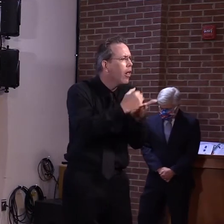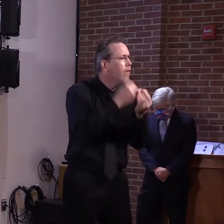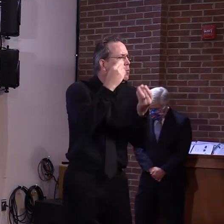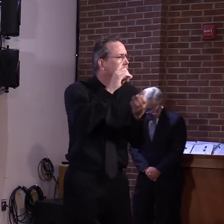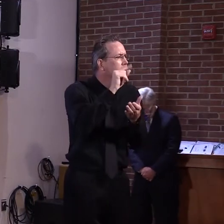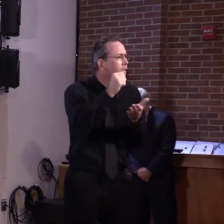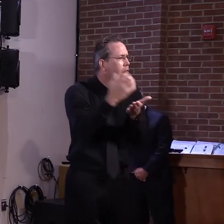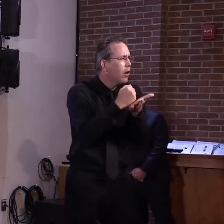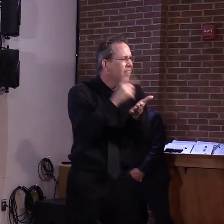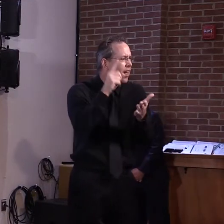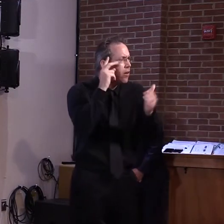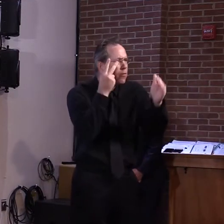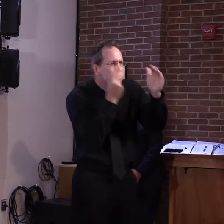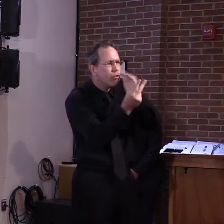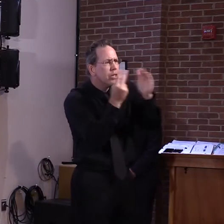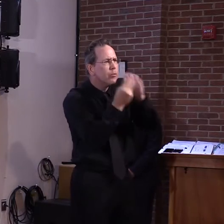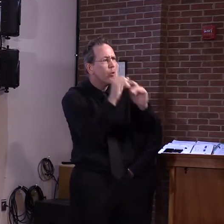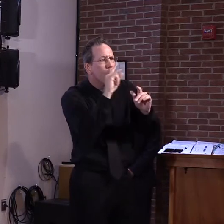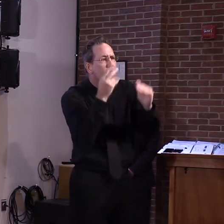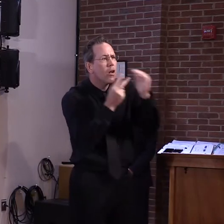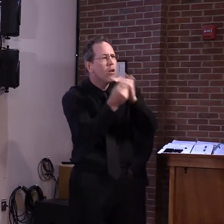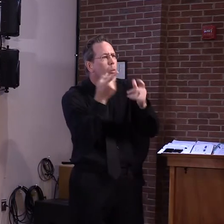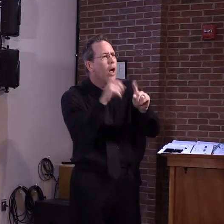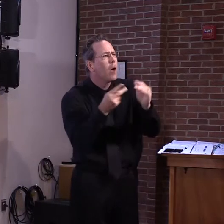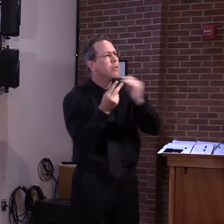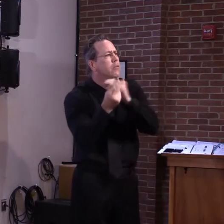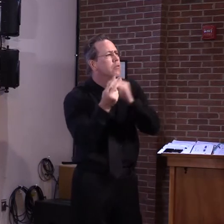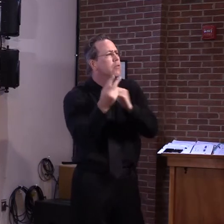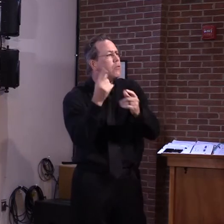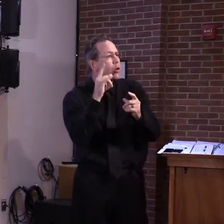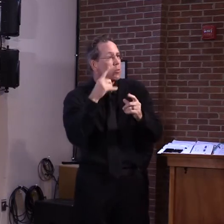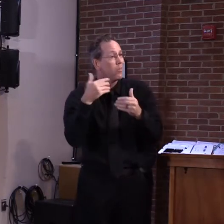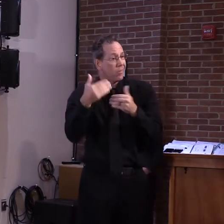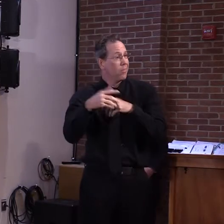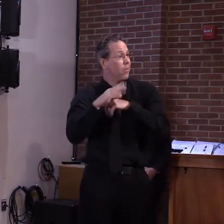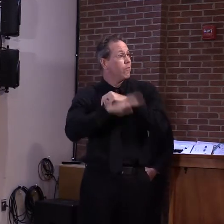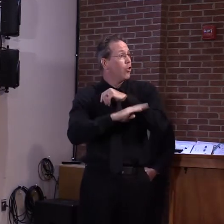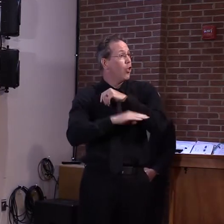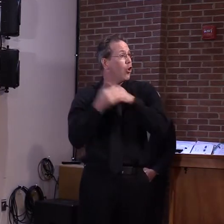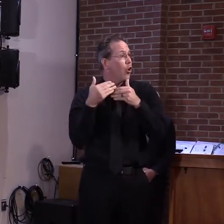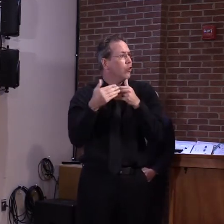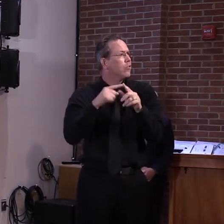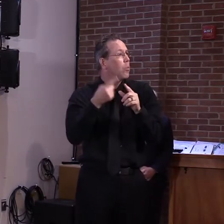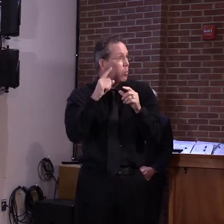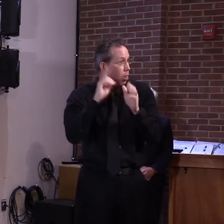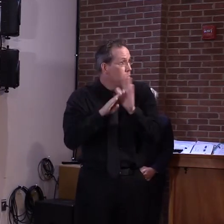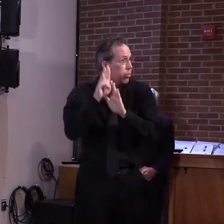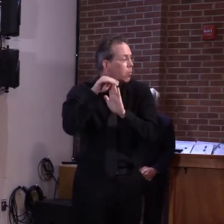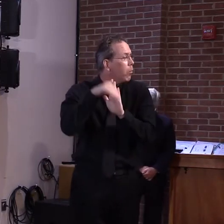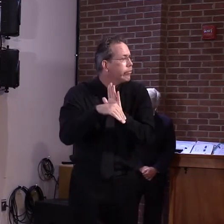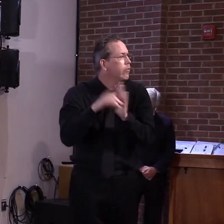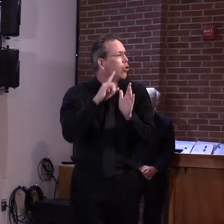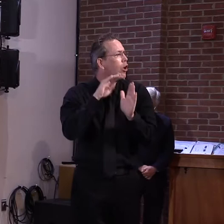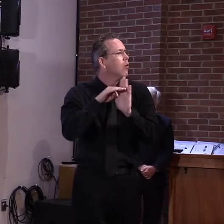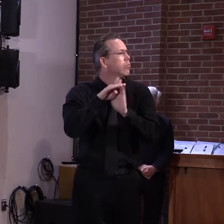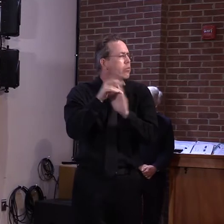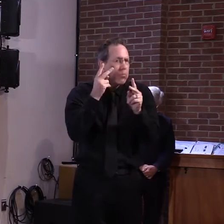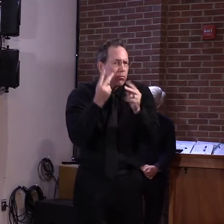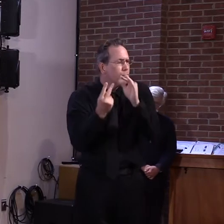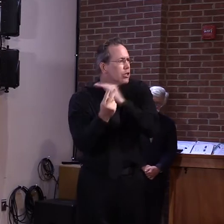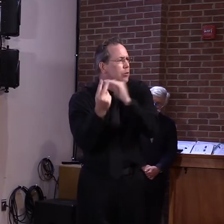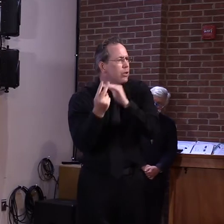12. Things that factor into this forecast include, you know, the communities across Vermont being more mobile,